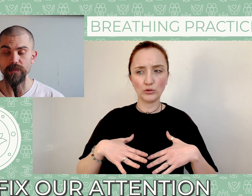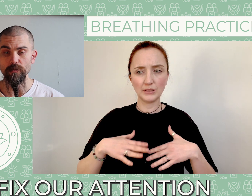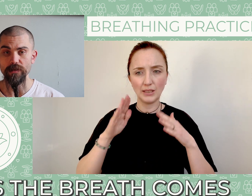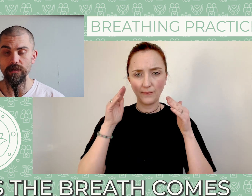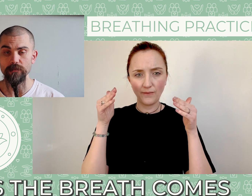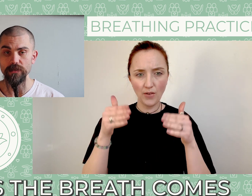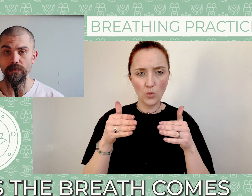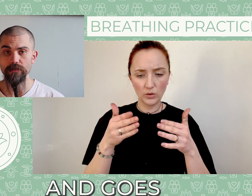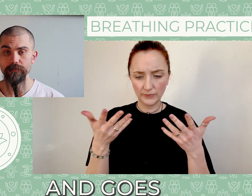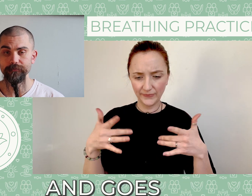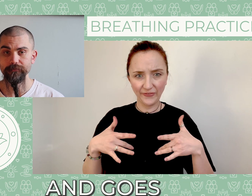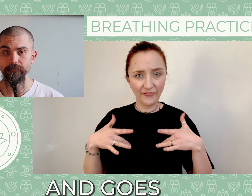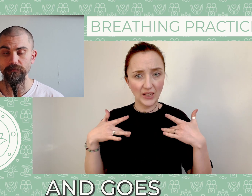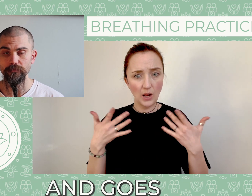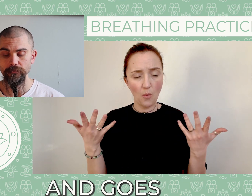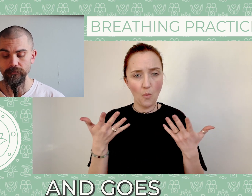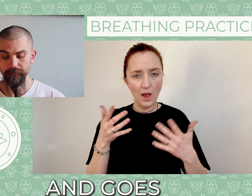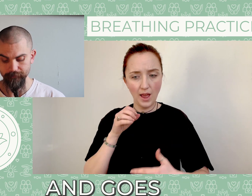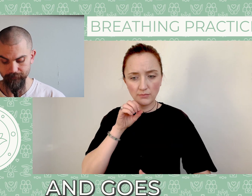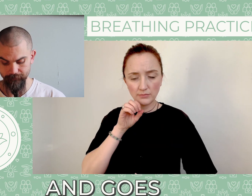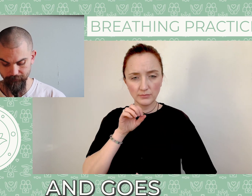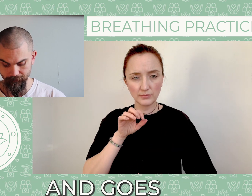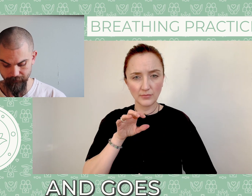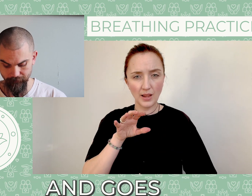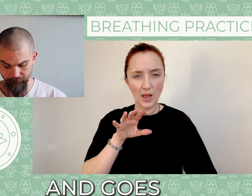attention as the breath comes and goes.